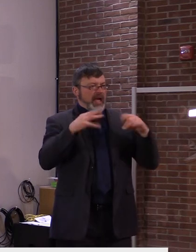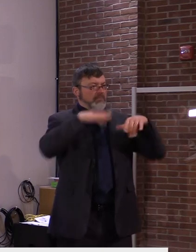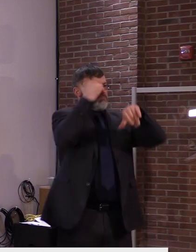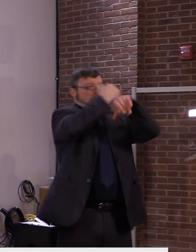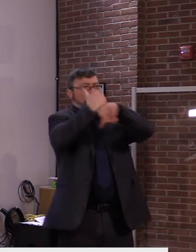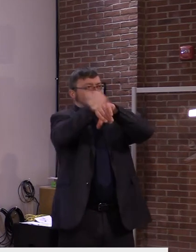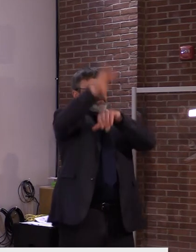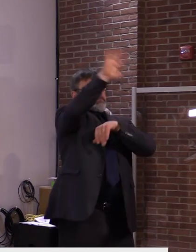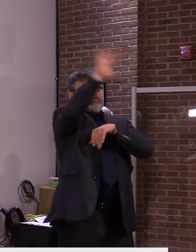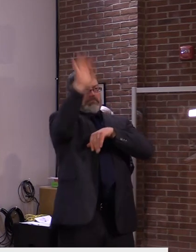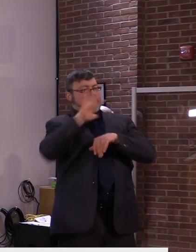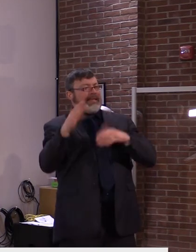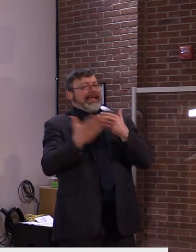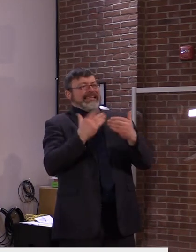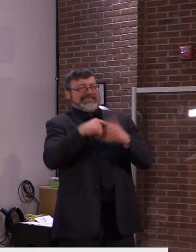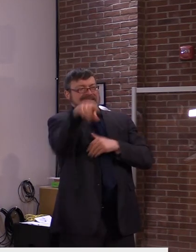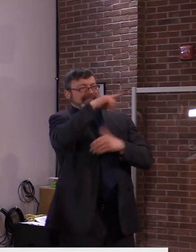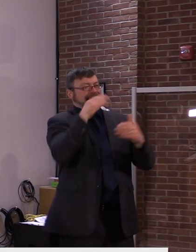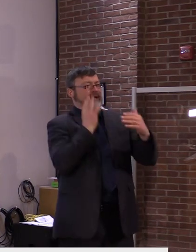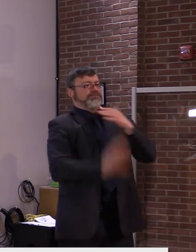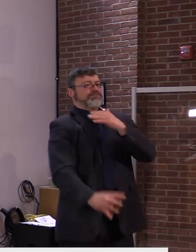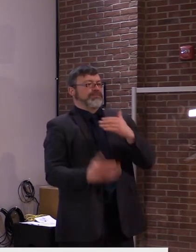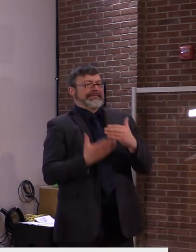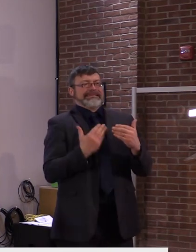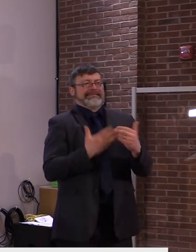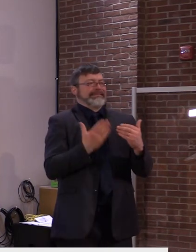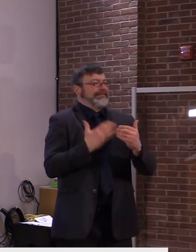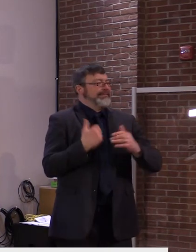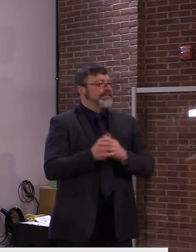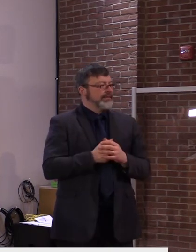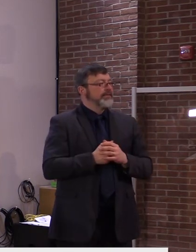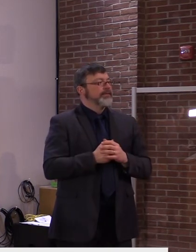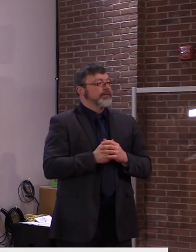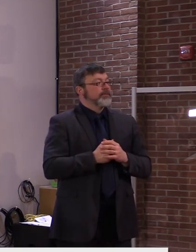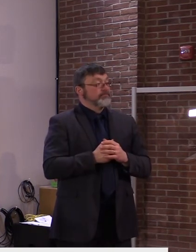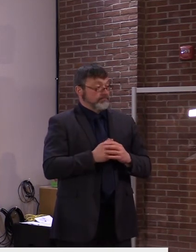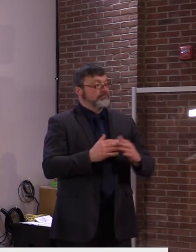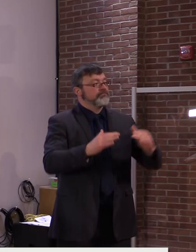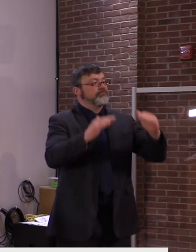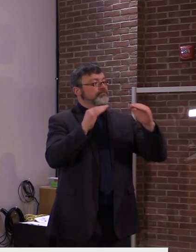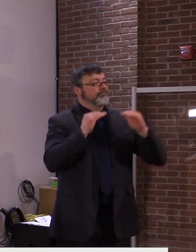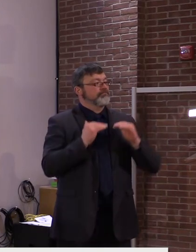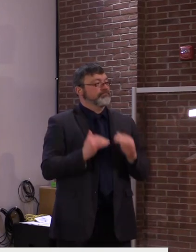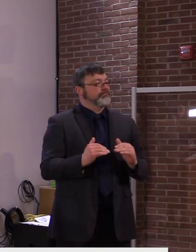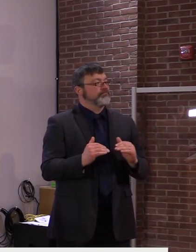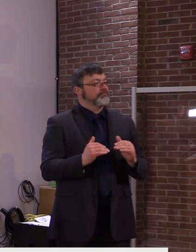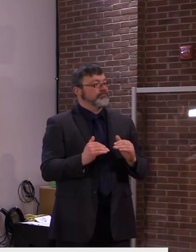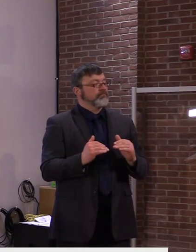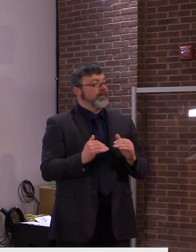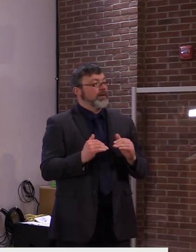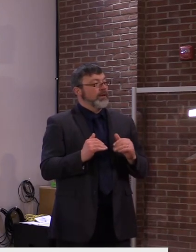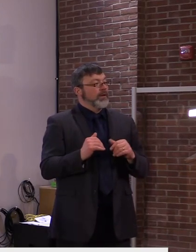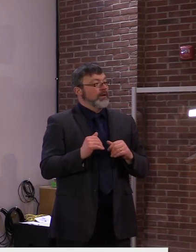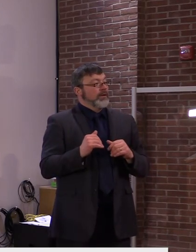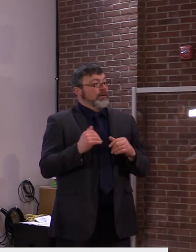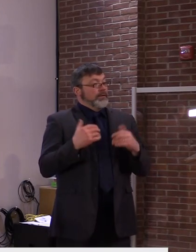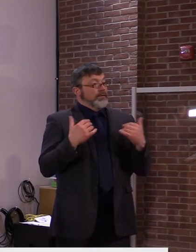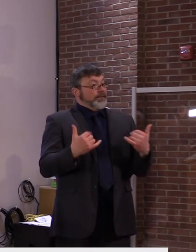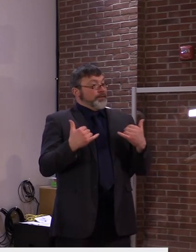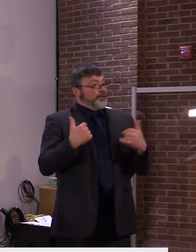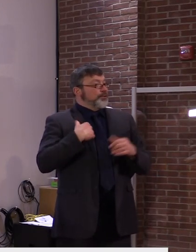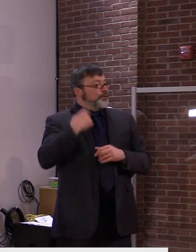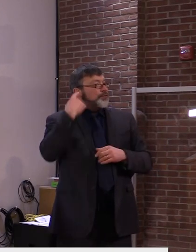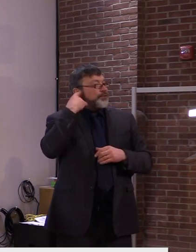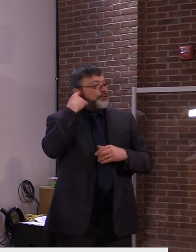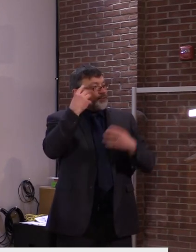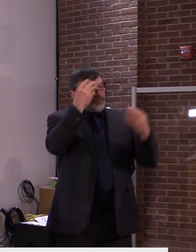quickly. And as we announced yesterday, we now have some evidence that there's likely a variant of concern here in